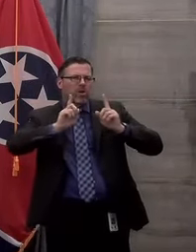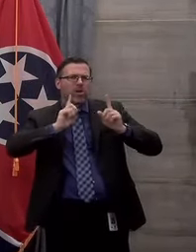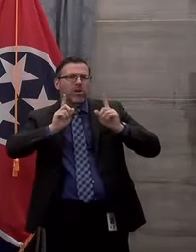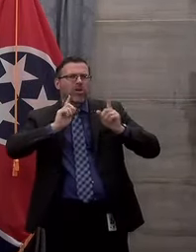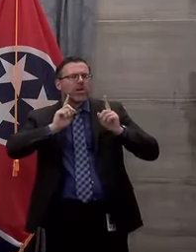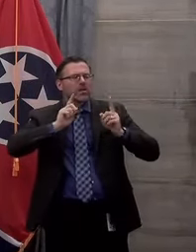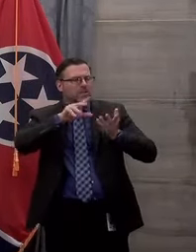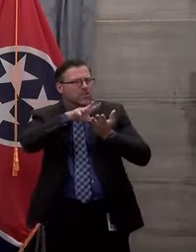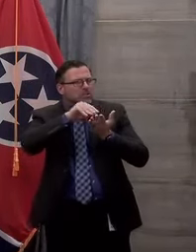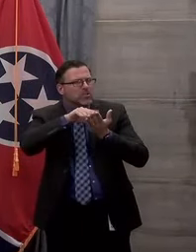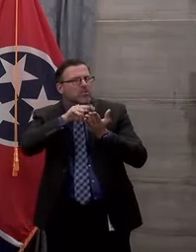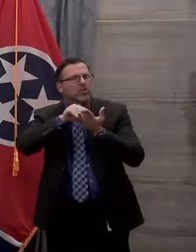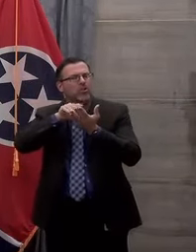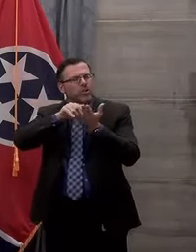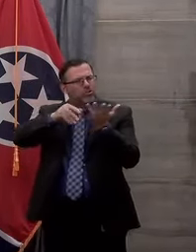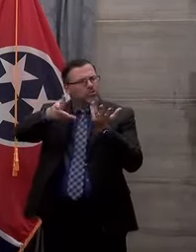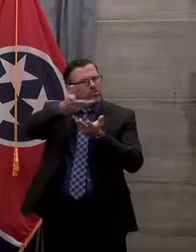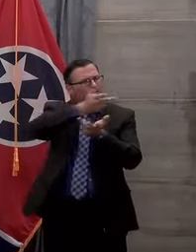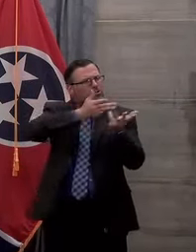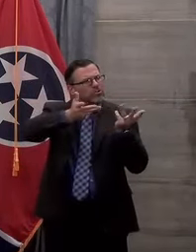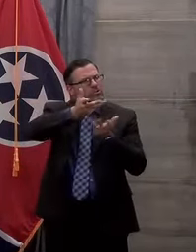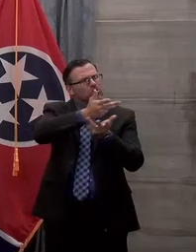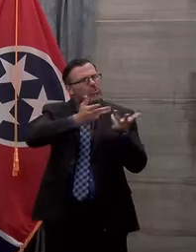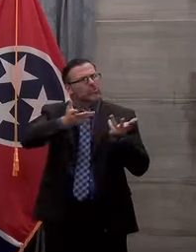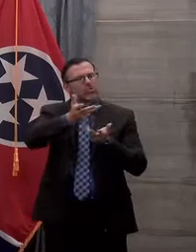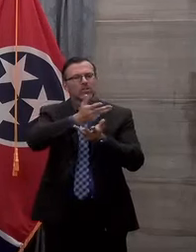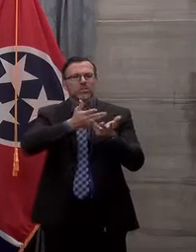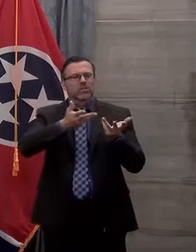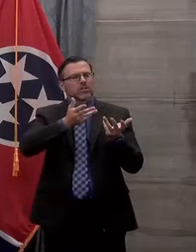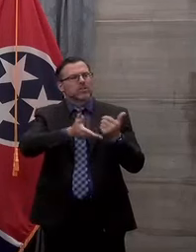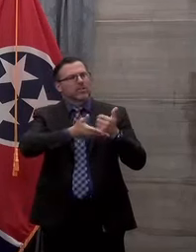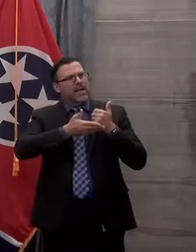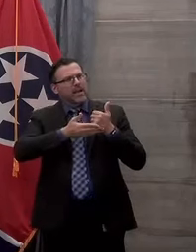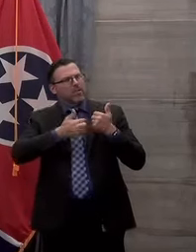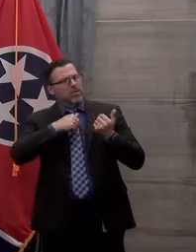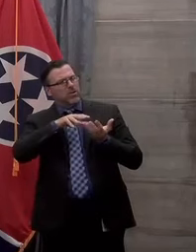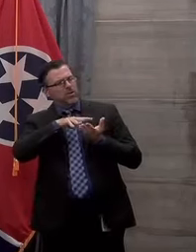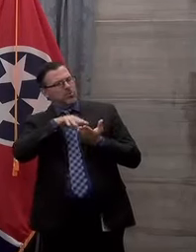dialogue, to learn from one another. And I believe we have an opportunity